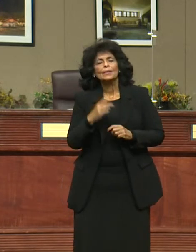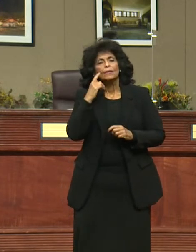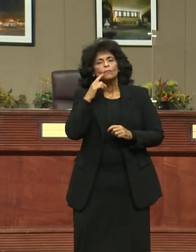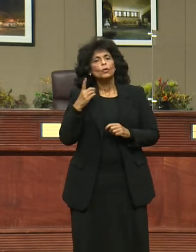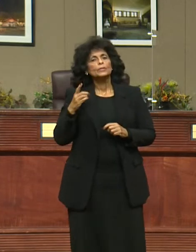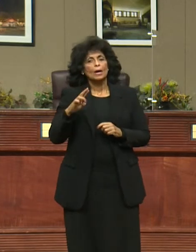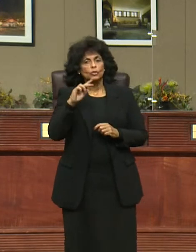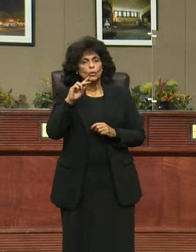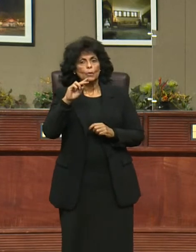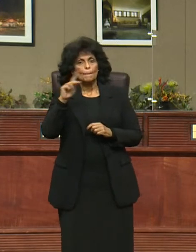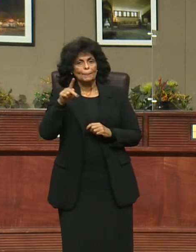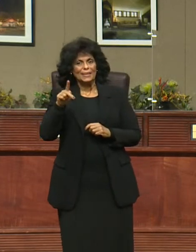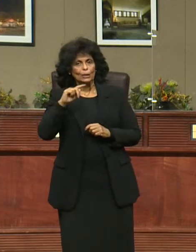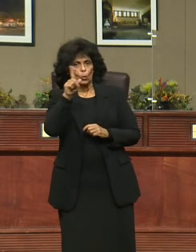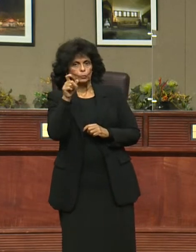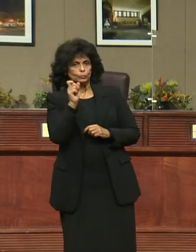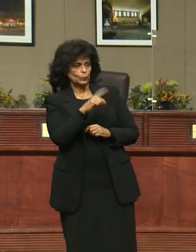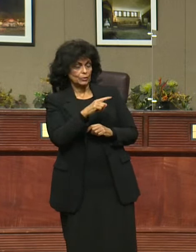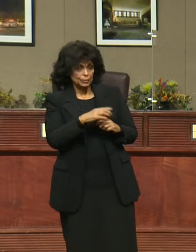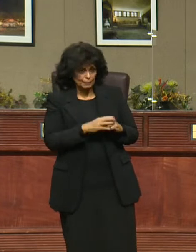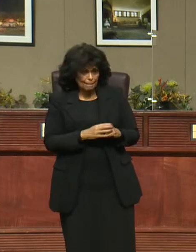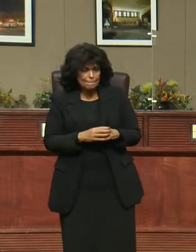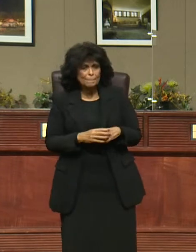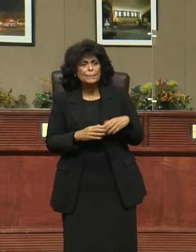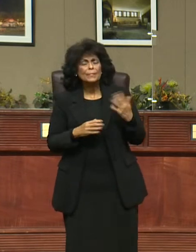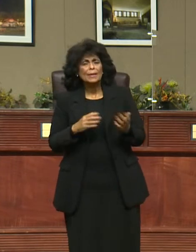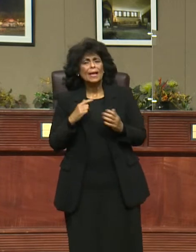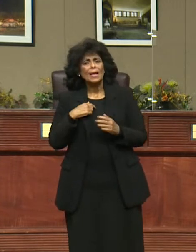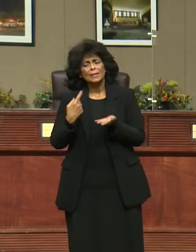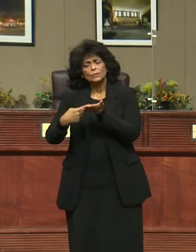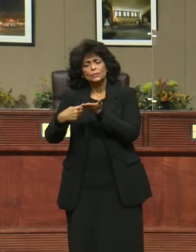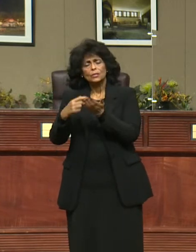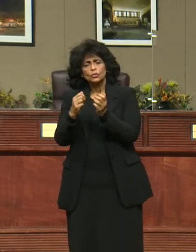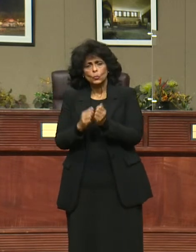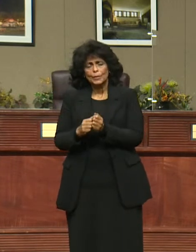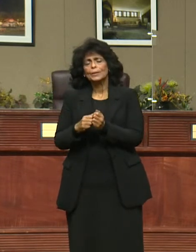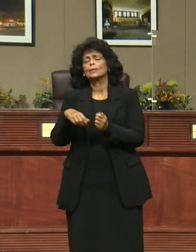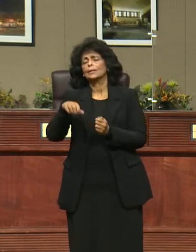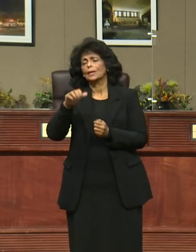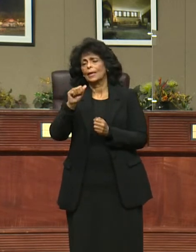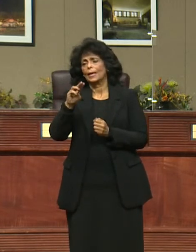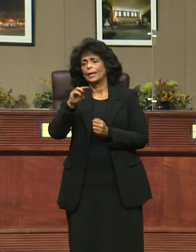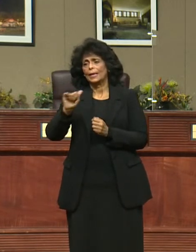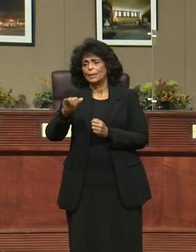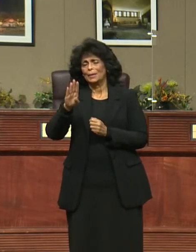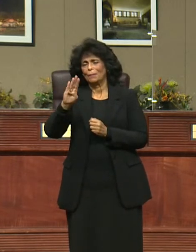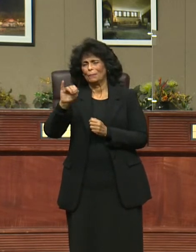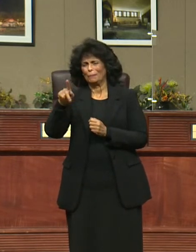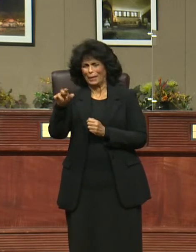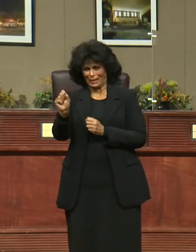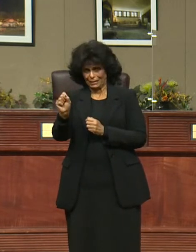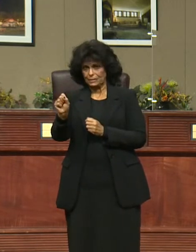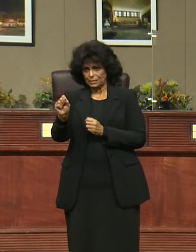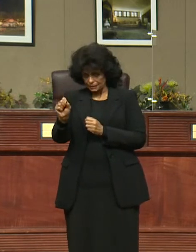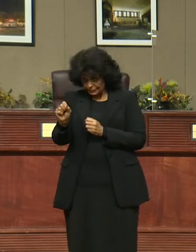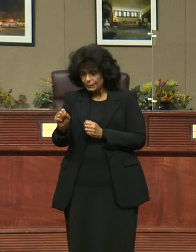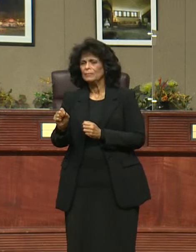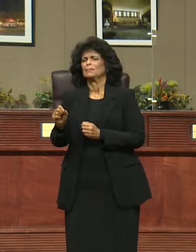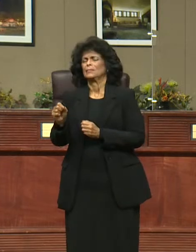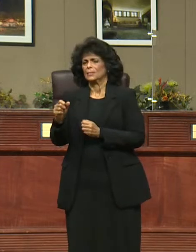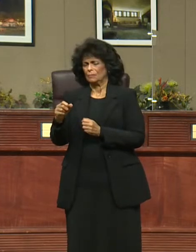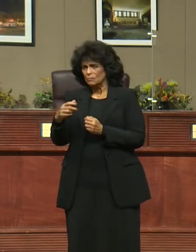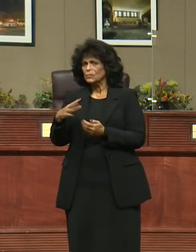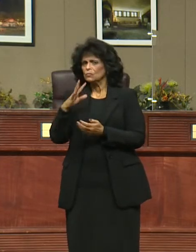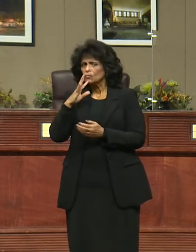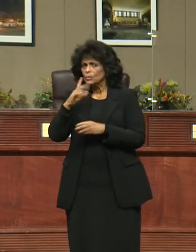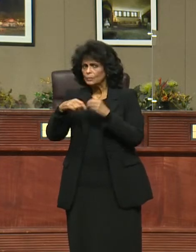with Public Safety Director Danny Banks about, I think, 190 different